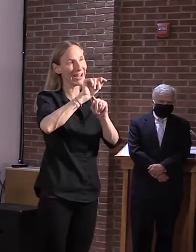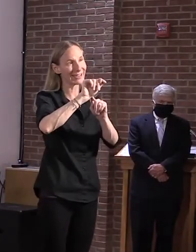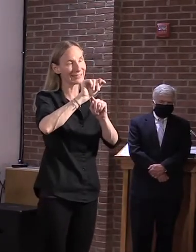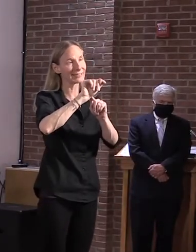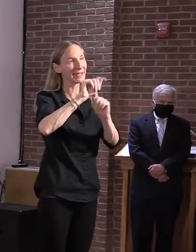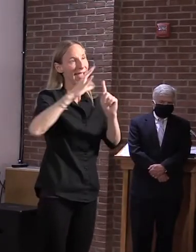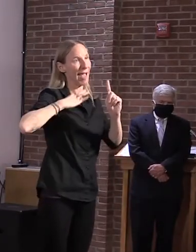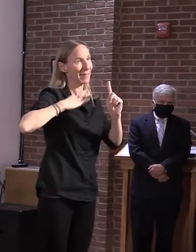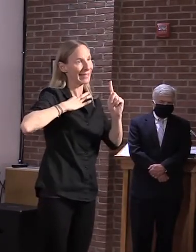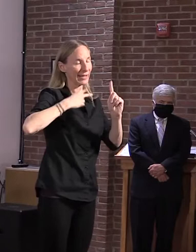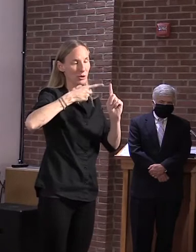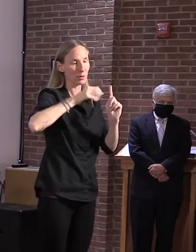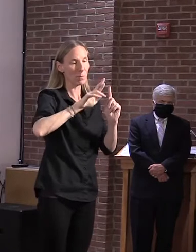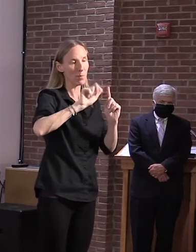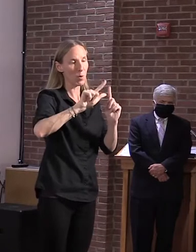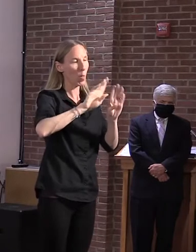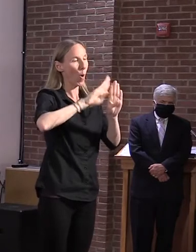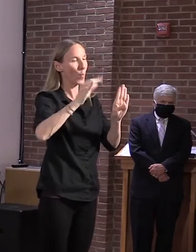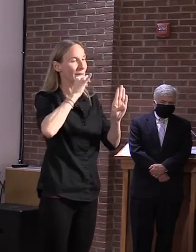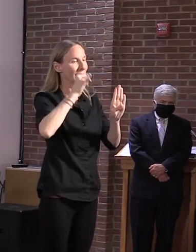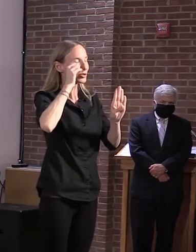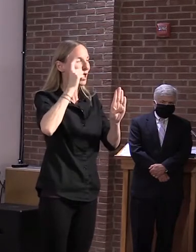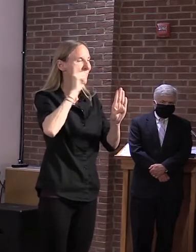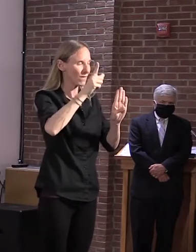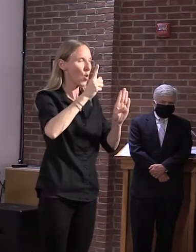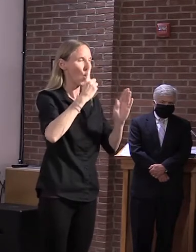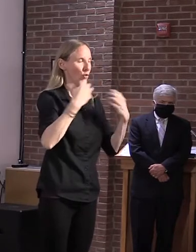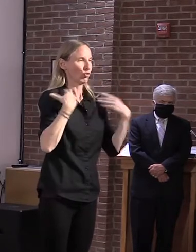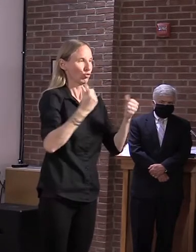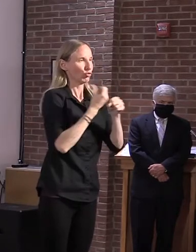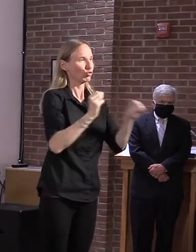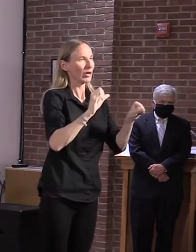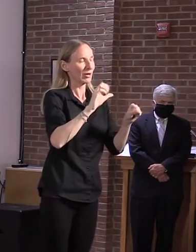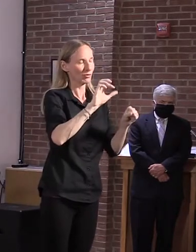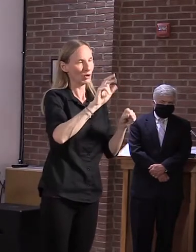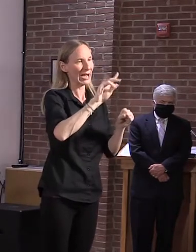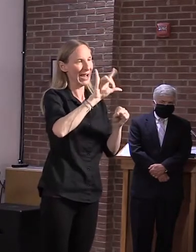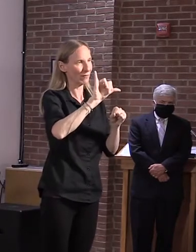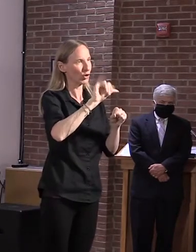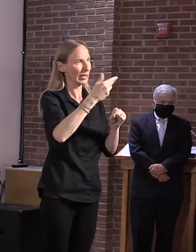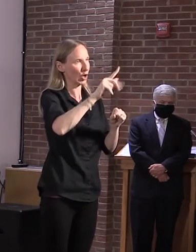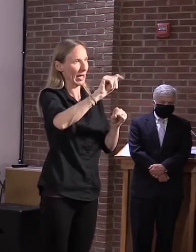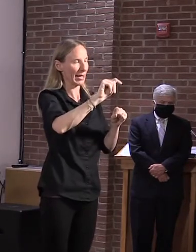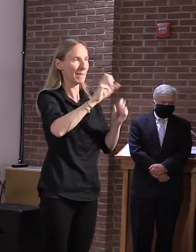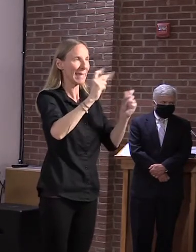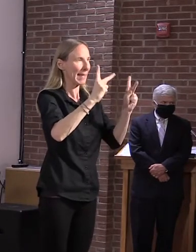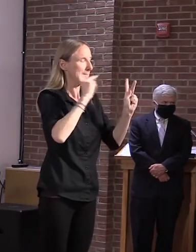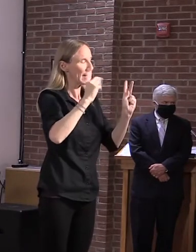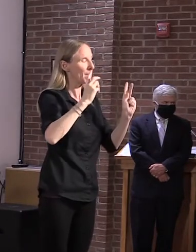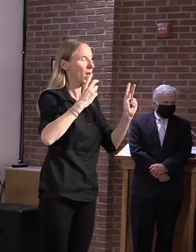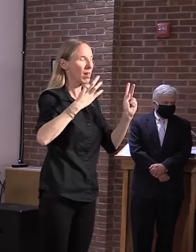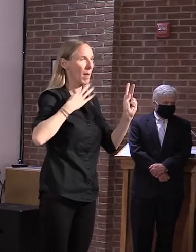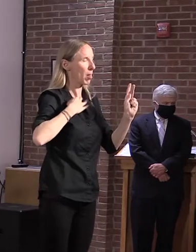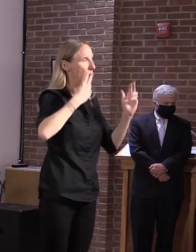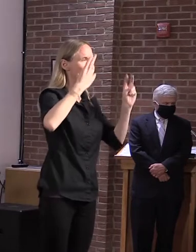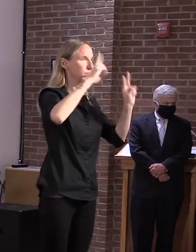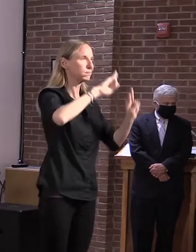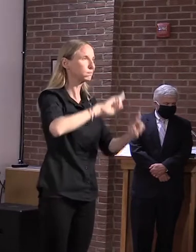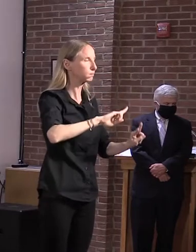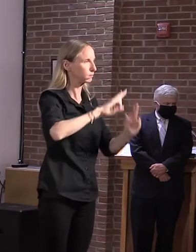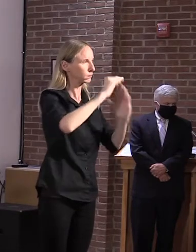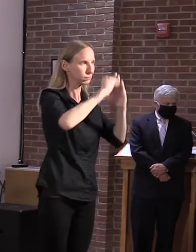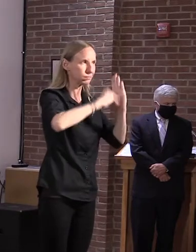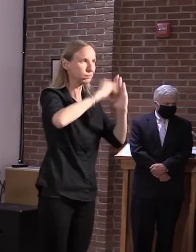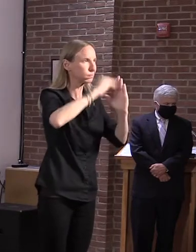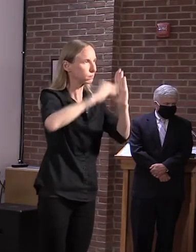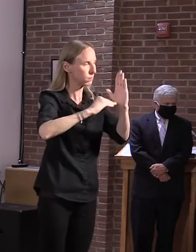both opened yesterday for the economic recovery grants, and we saw quite a bit of traffic in the first day. But we were very pleased with how both